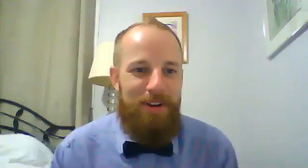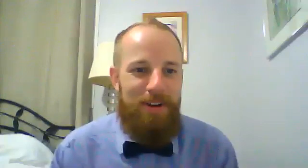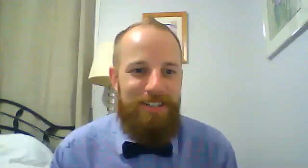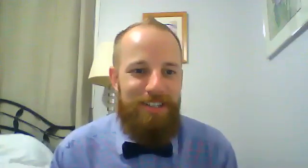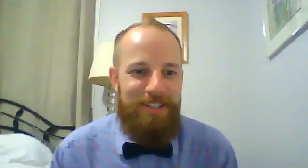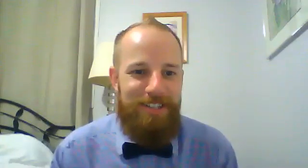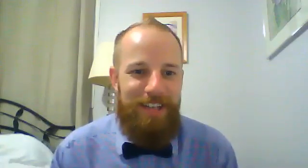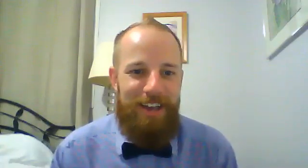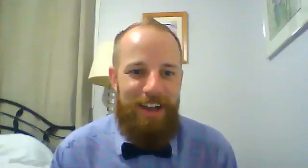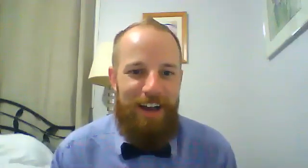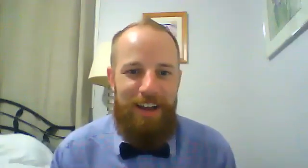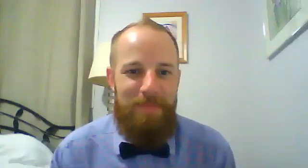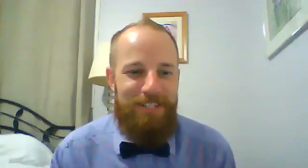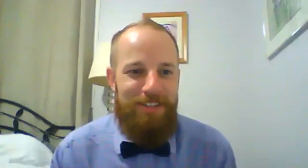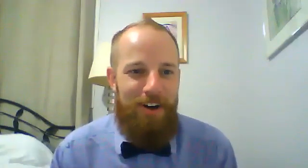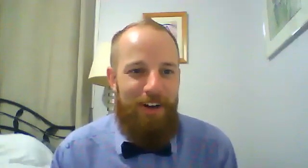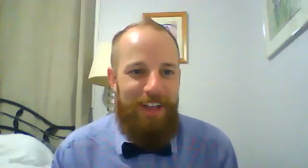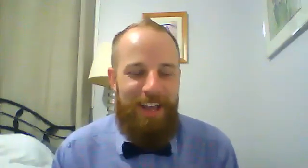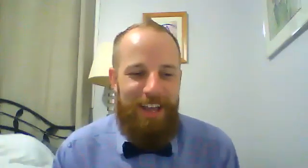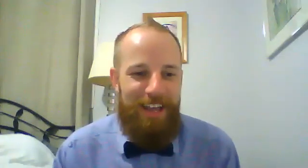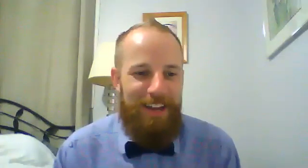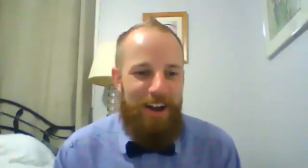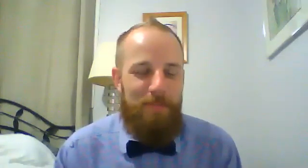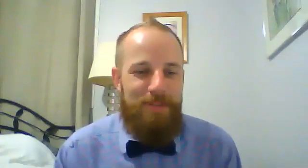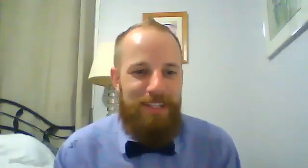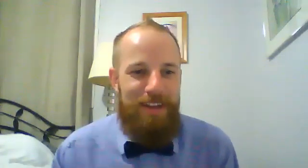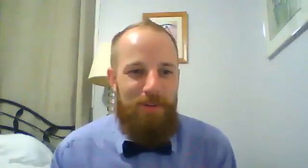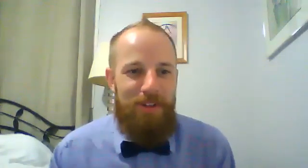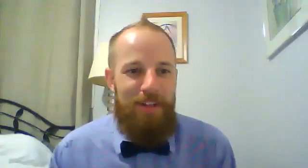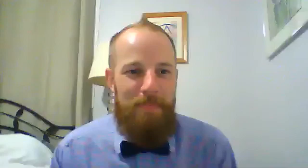experience. This thing. I'm gonna miss it all, and I hope to see everyone along the path.